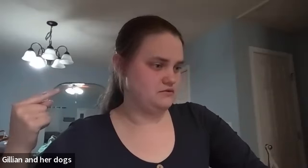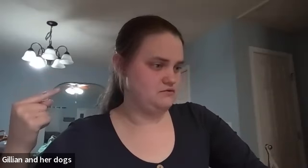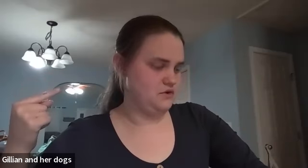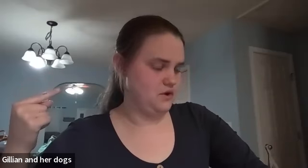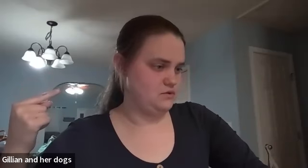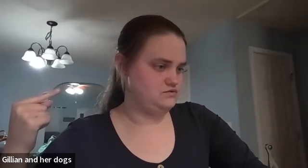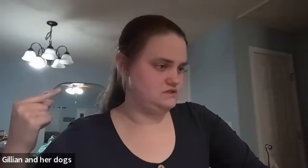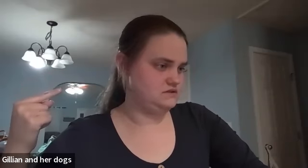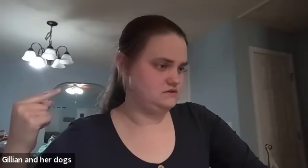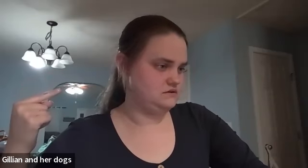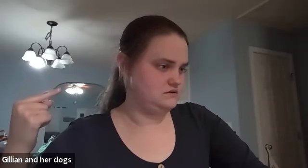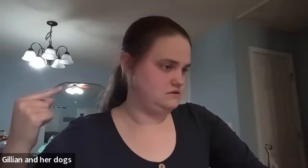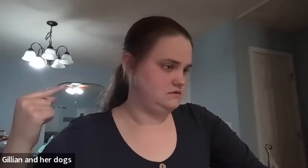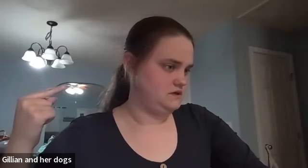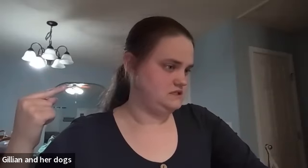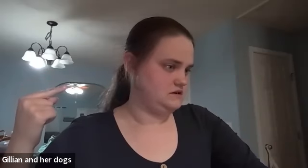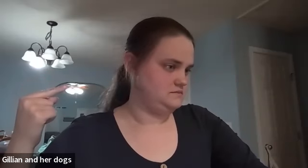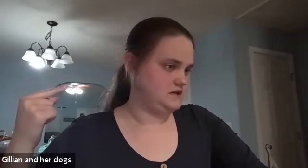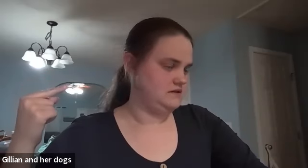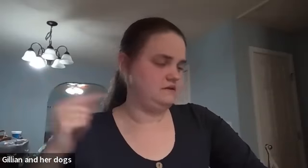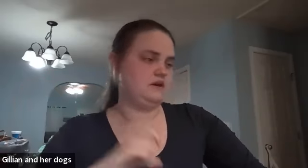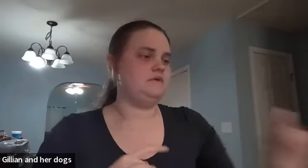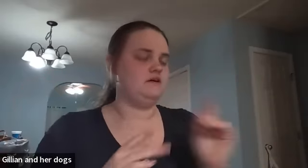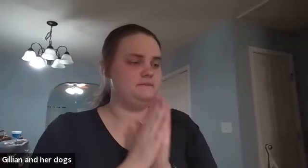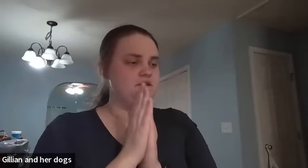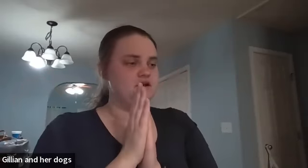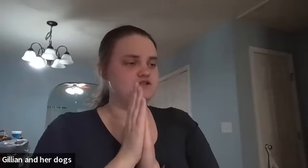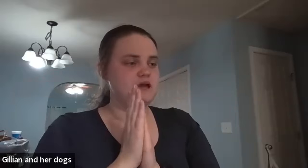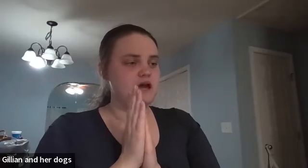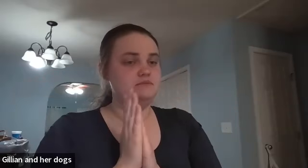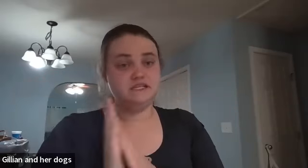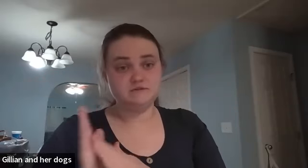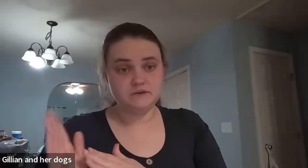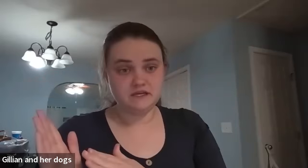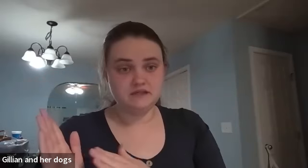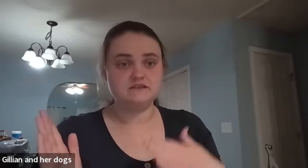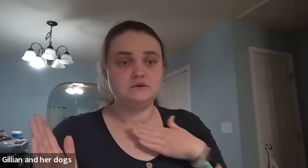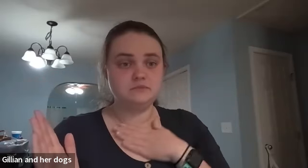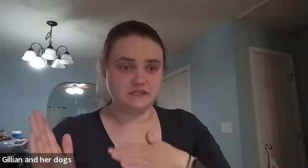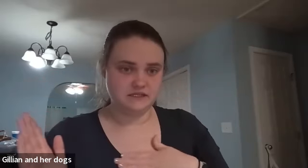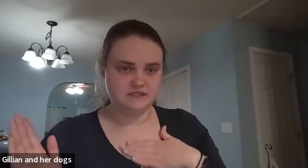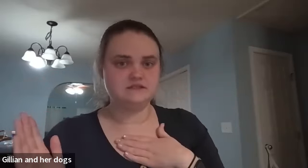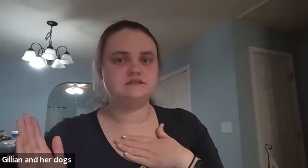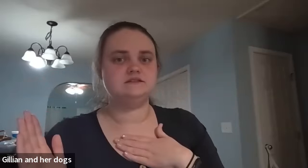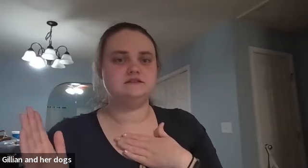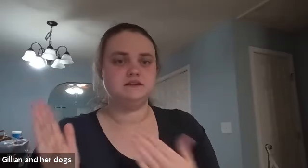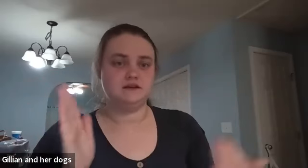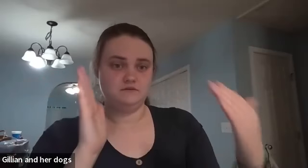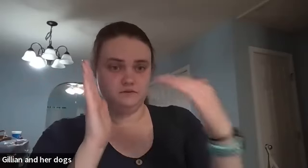through those. We stopped at, there we go. All right. So we had please repeat. So please